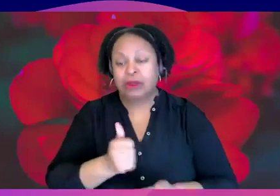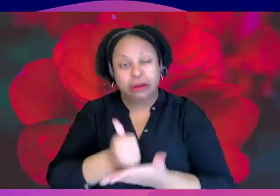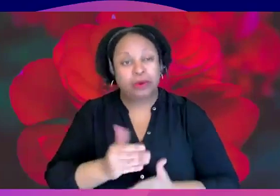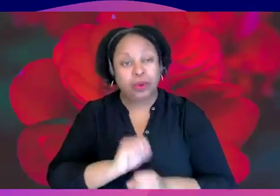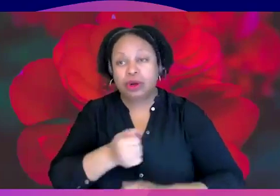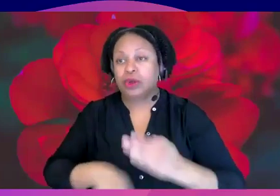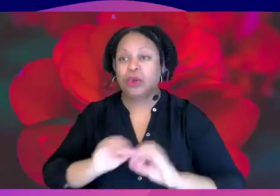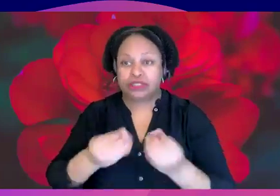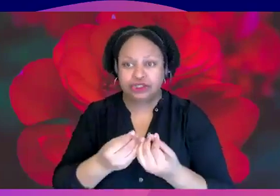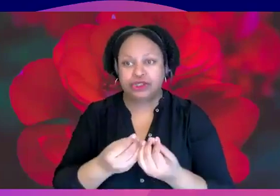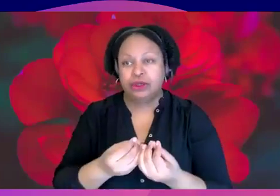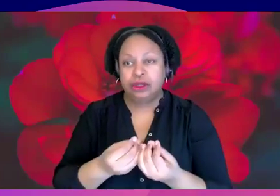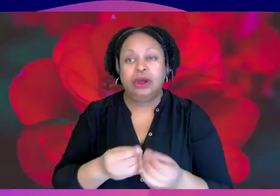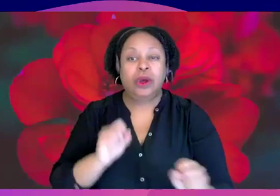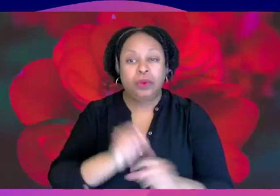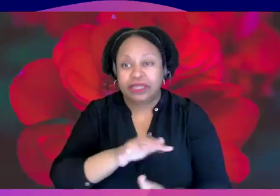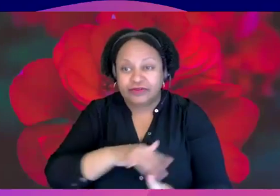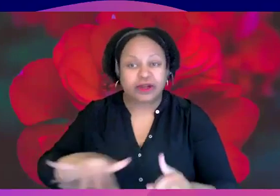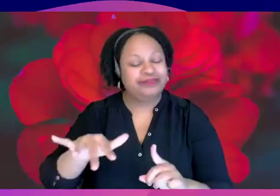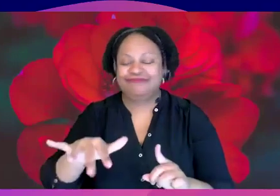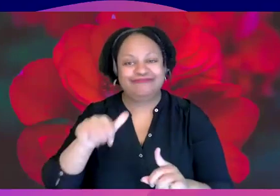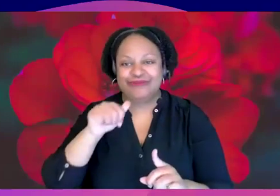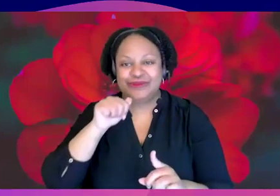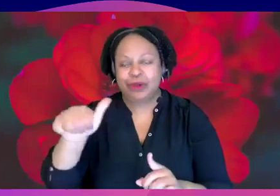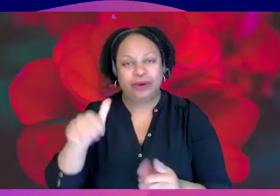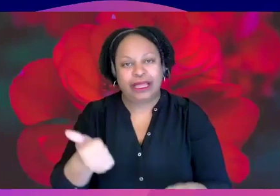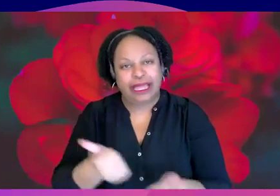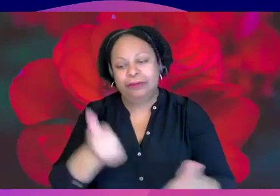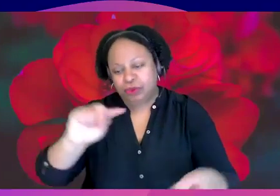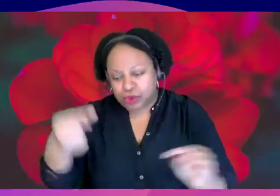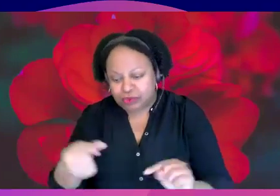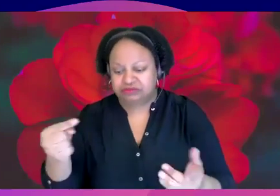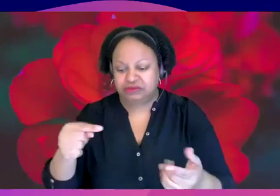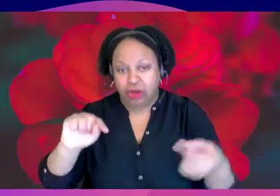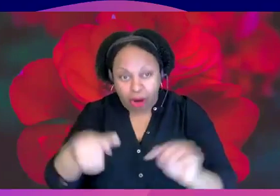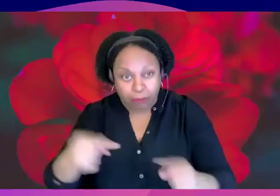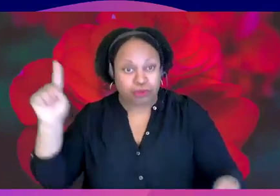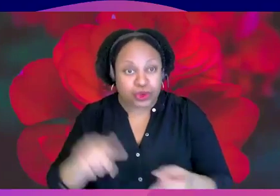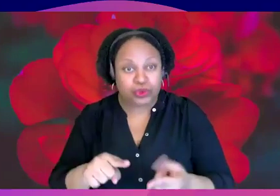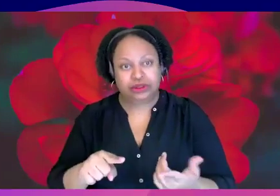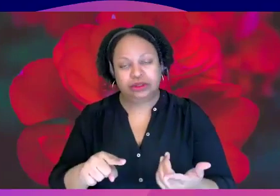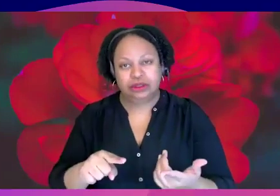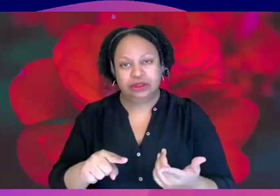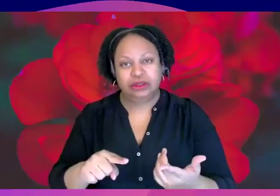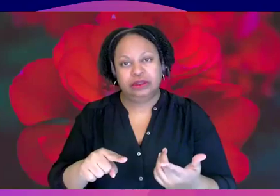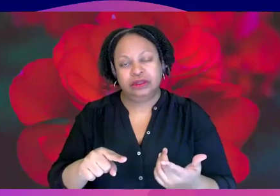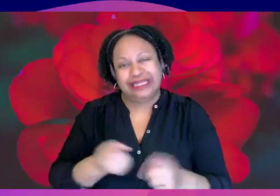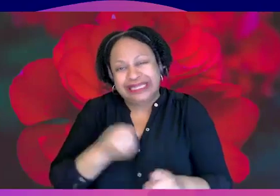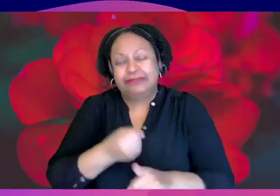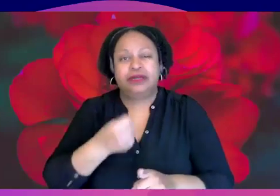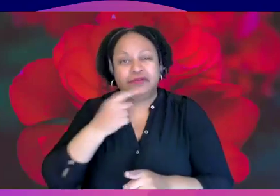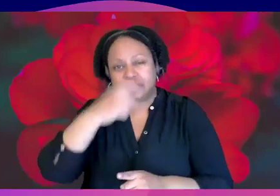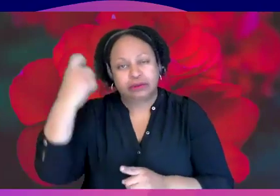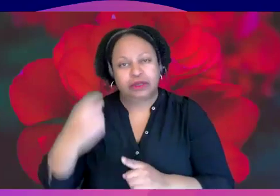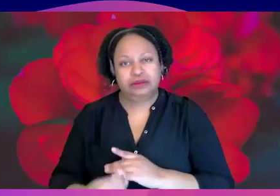organizations working in environments that fail to mitigate the hurt or harm or impacts of trauma-exposed work. And in